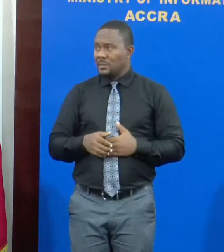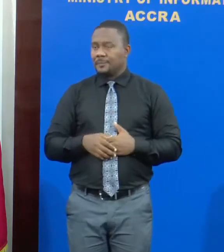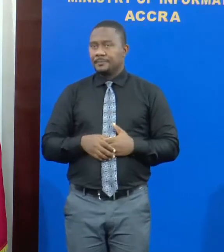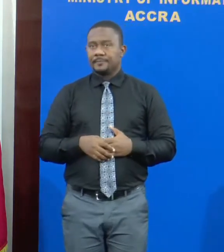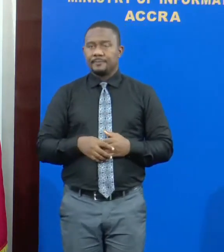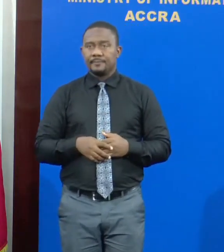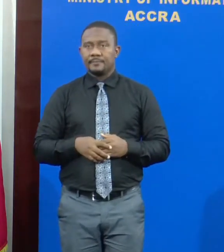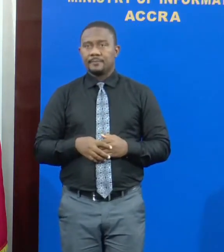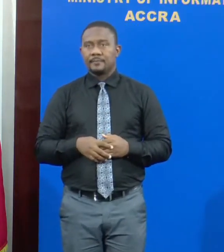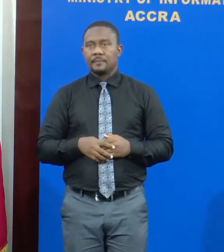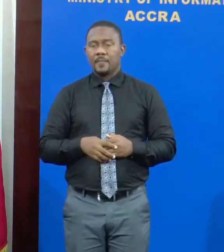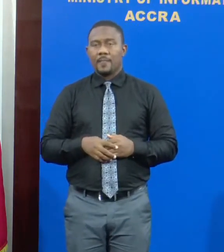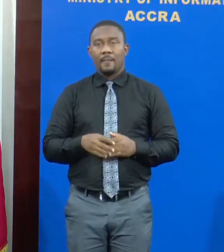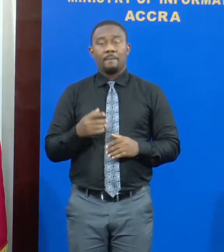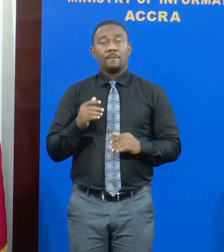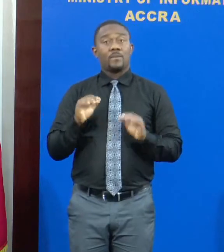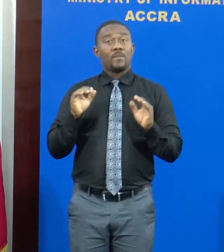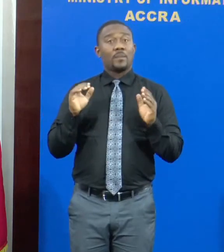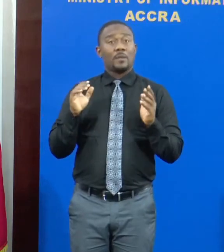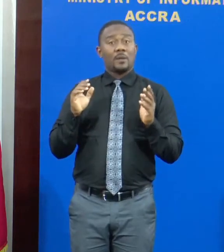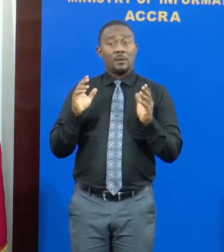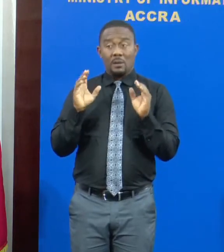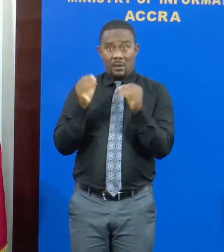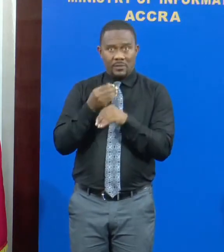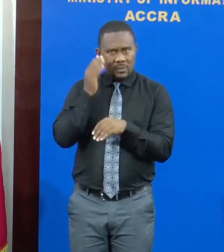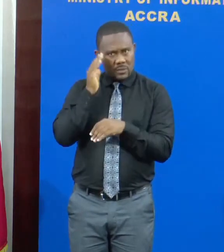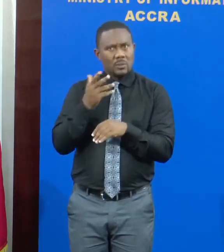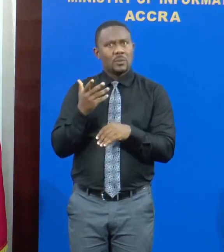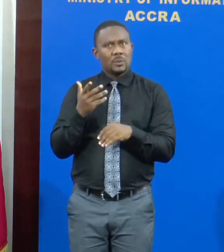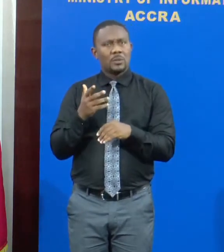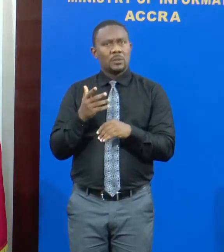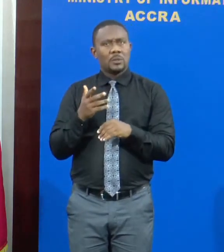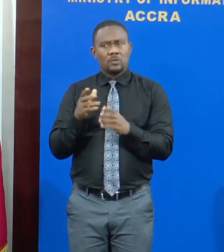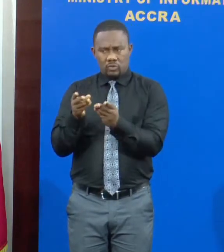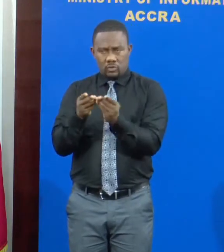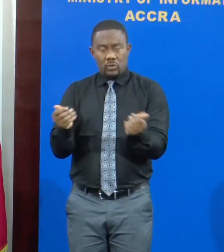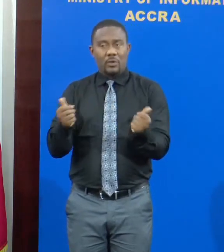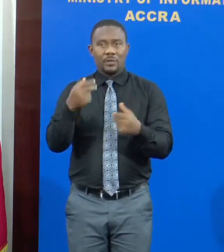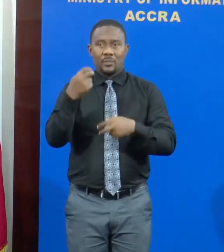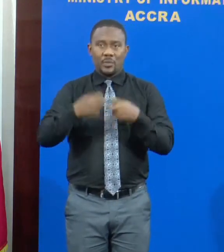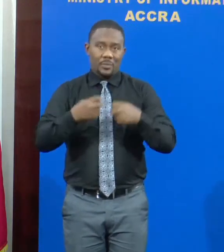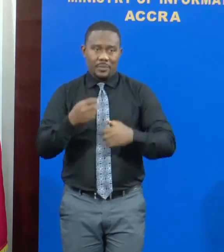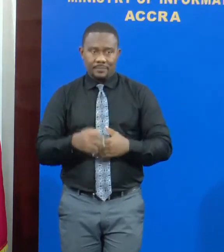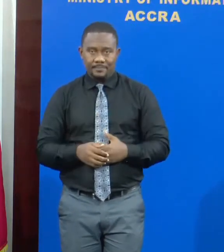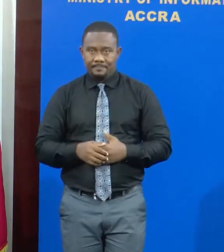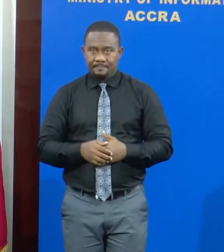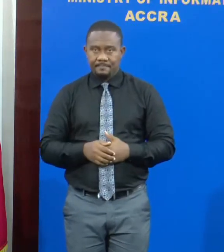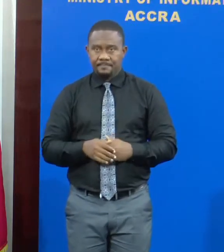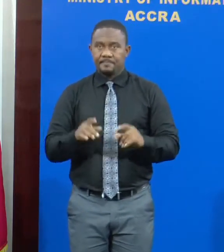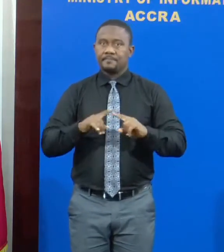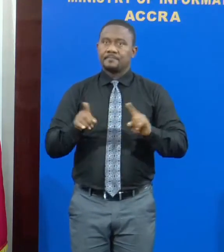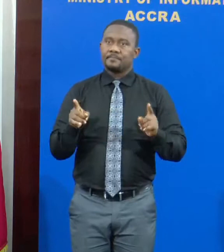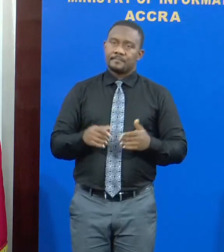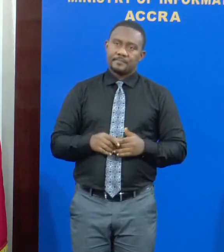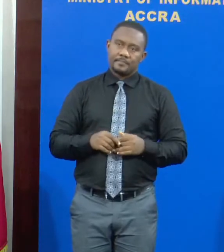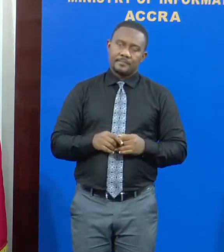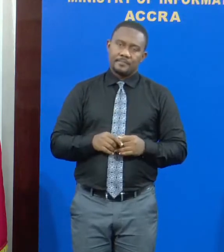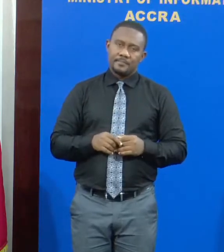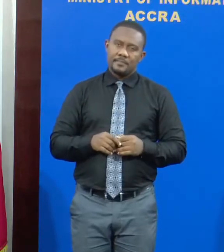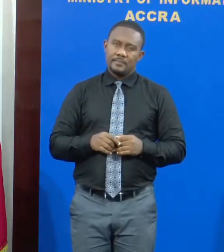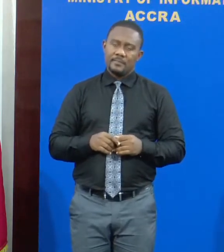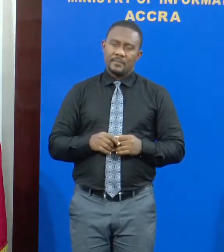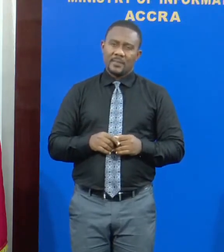we are setting up, will provide a permanent solution to this problem. But it bears repeating